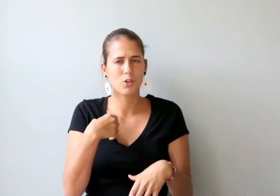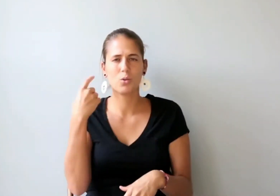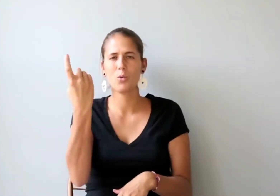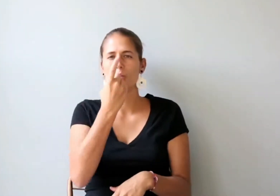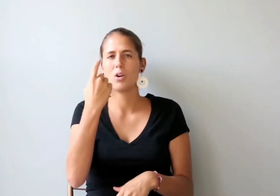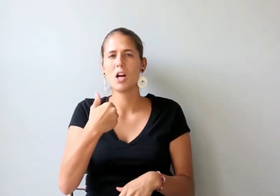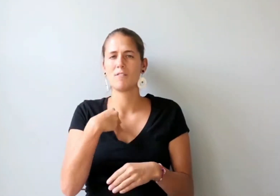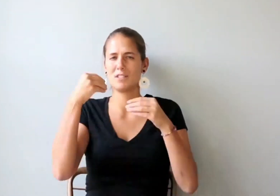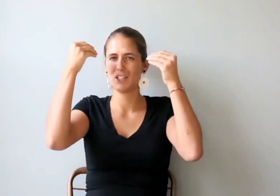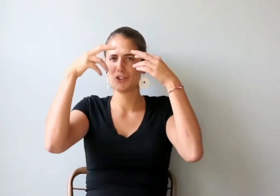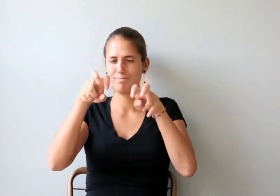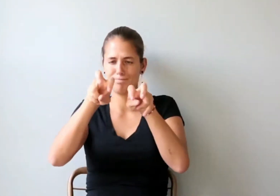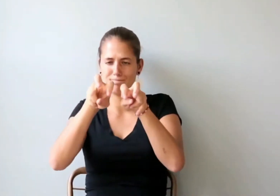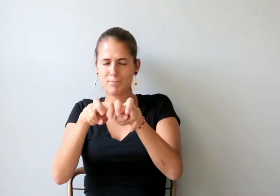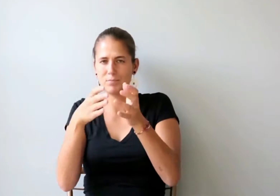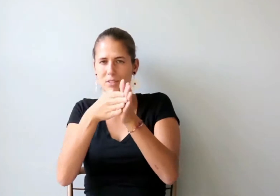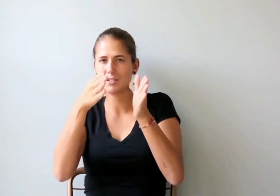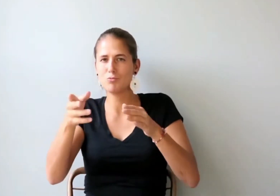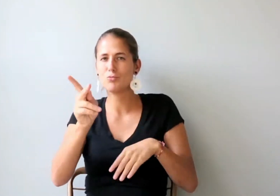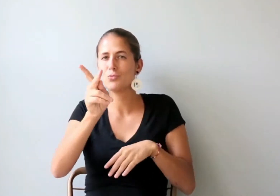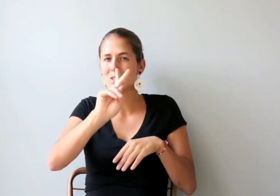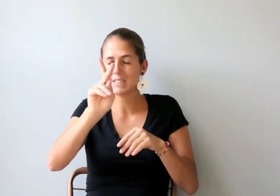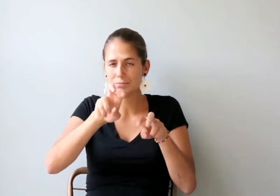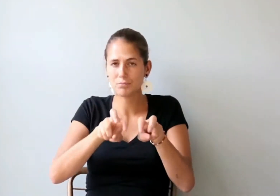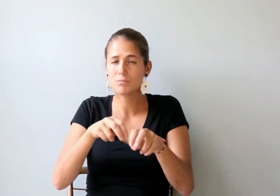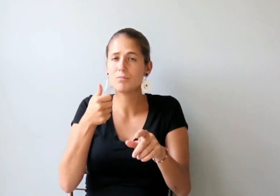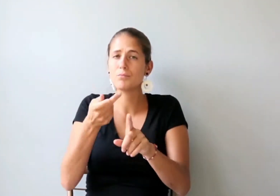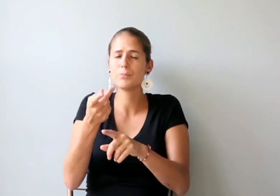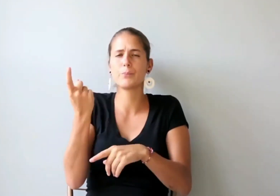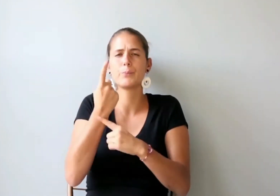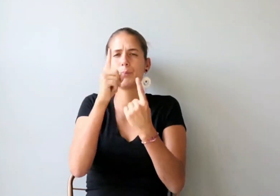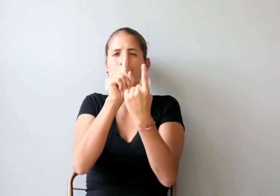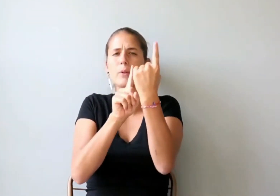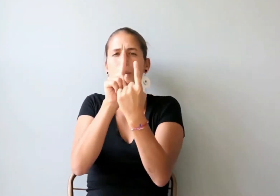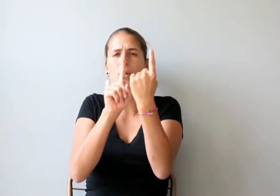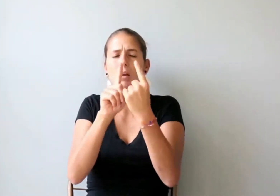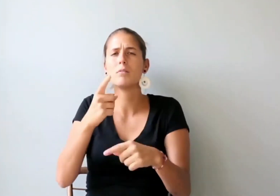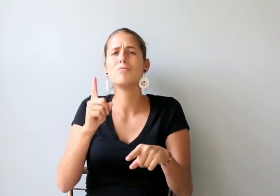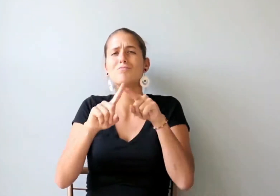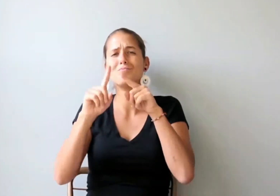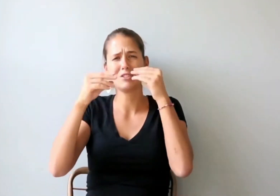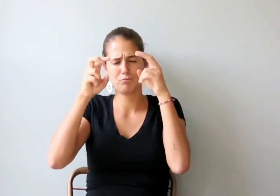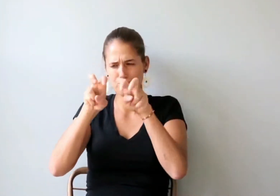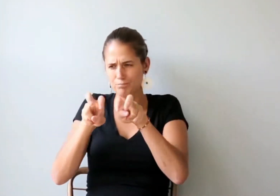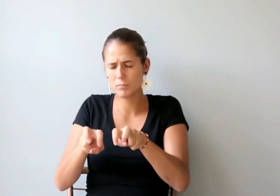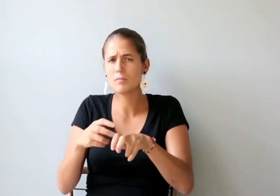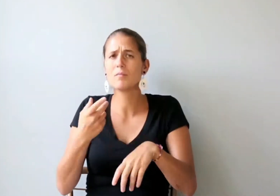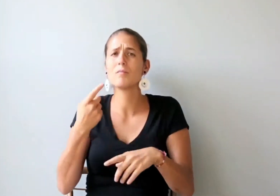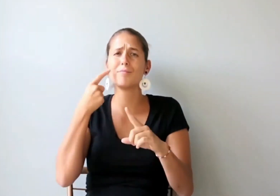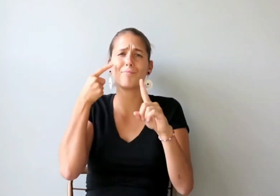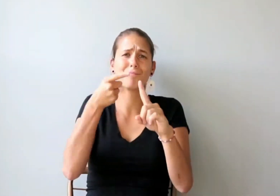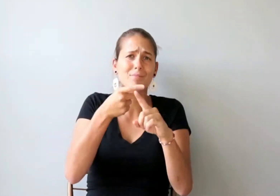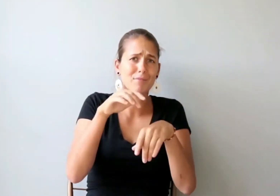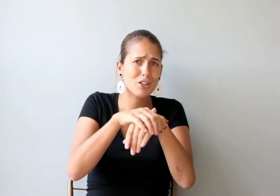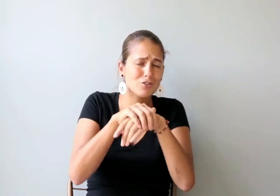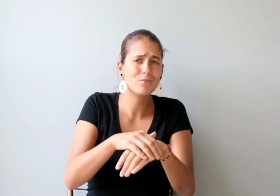For every class, we always have an instructor sitting directly next to Kristiann. She has that one-on-one instructor for all